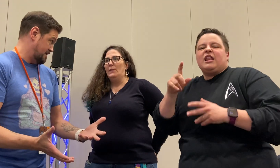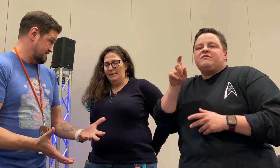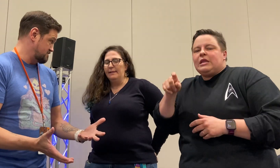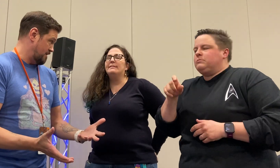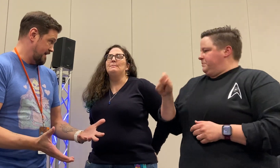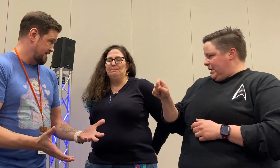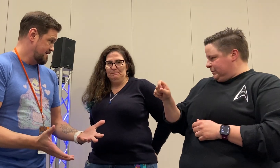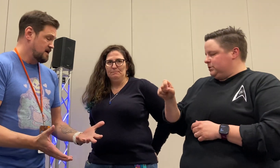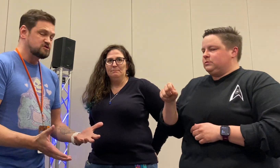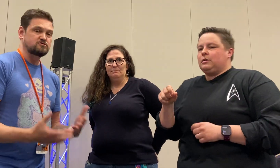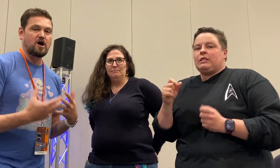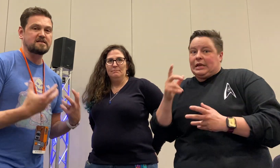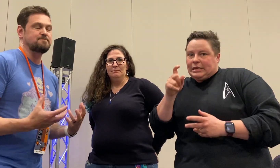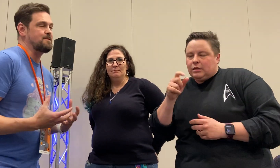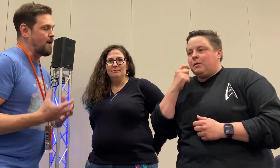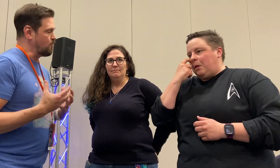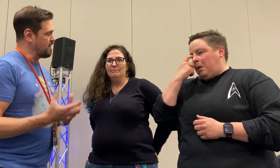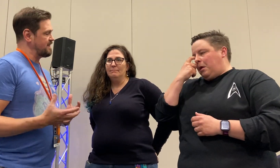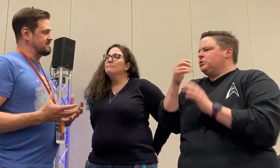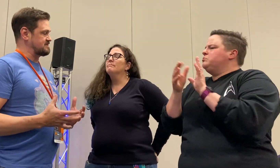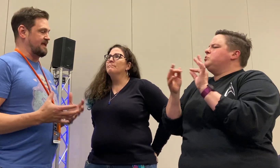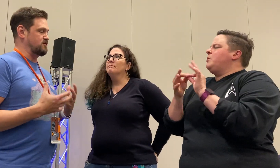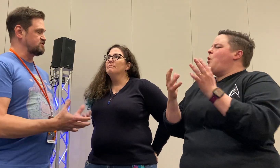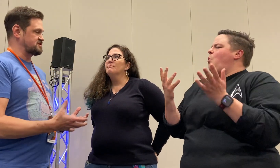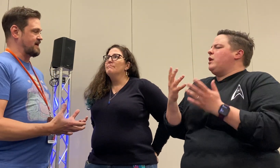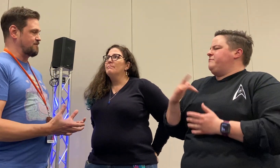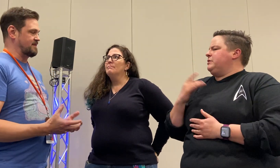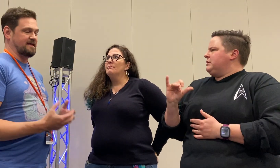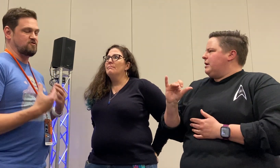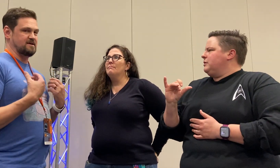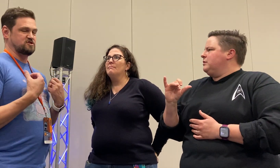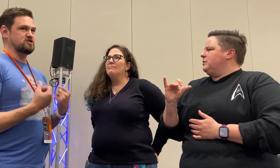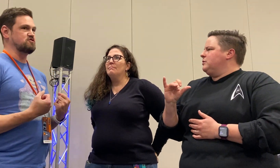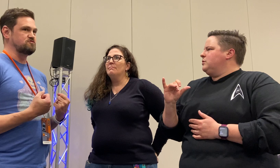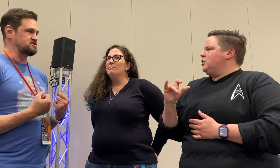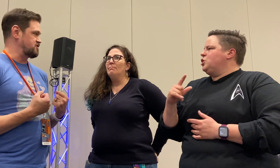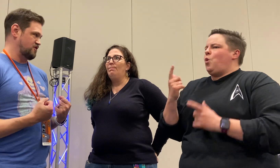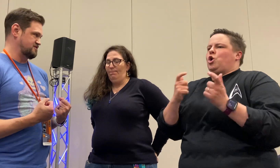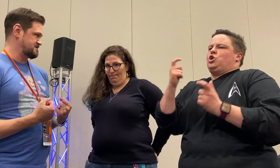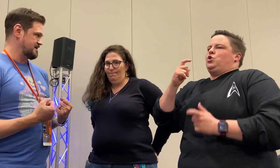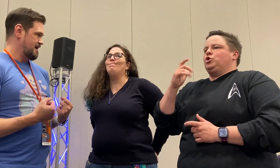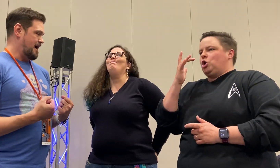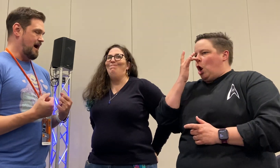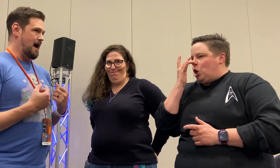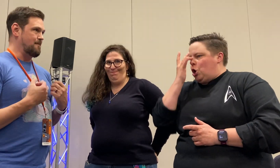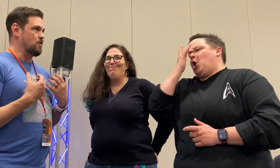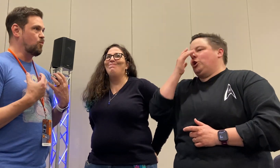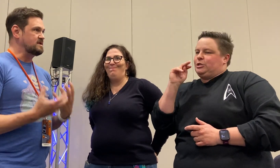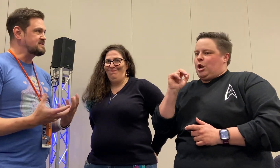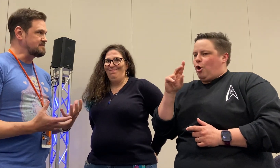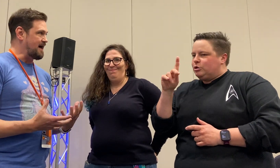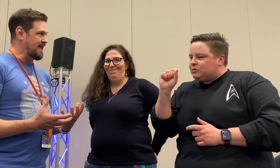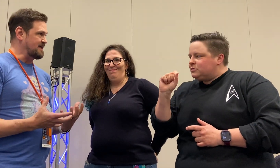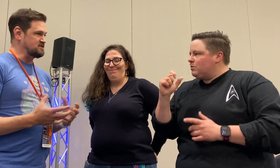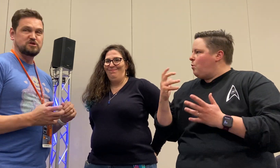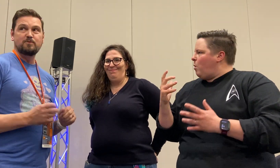this, right? So talk to me about what it's like. You were just telling me like you guys are huge nerds. What's it like doing